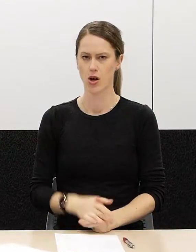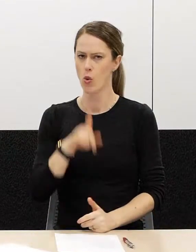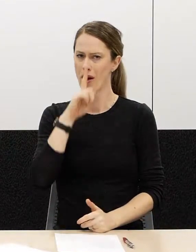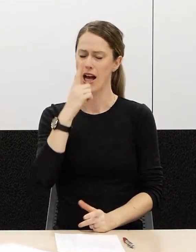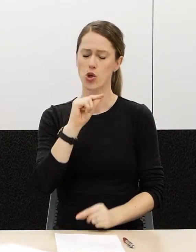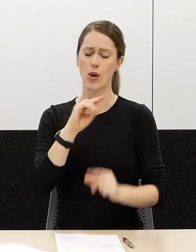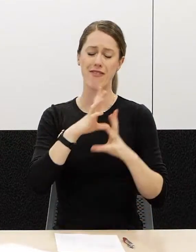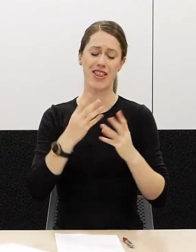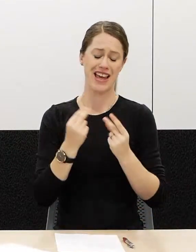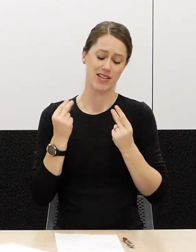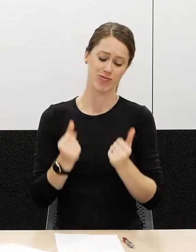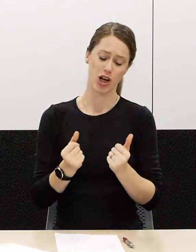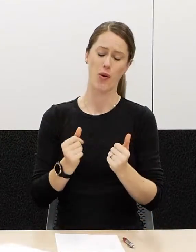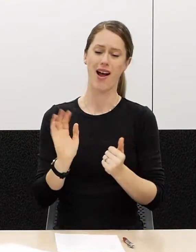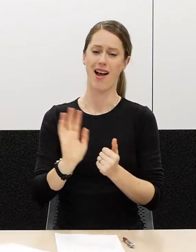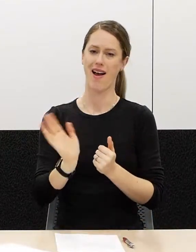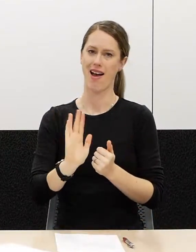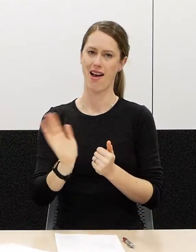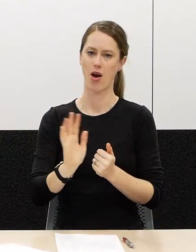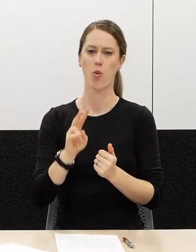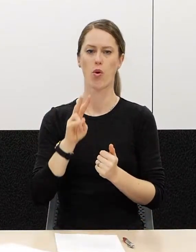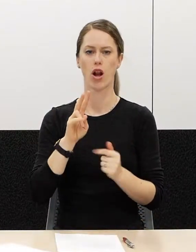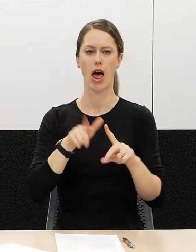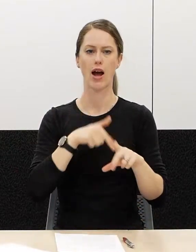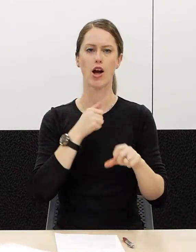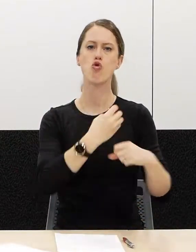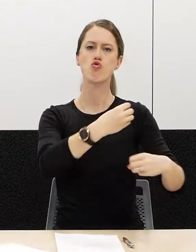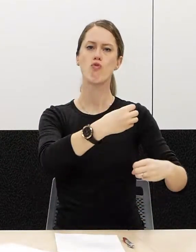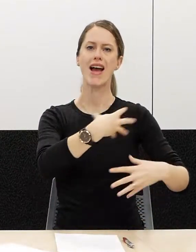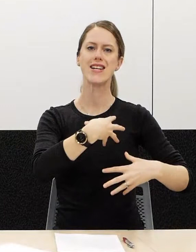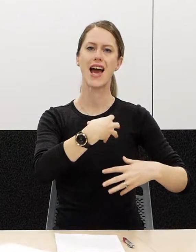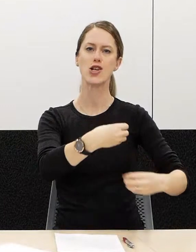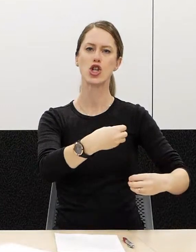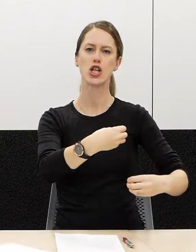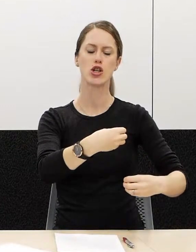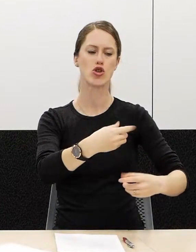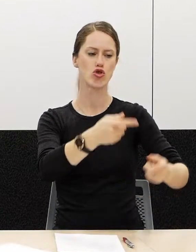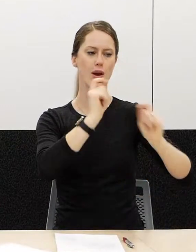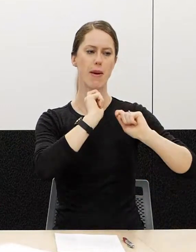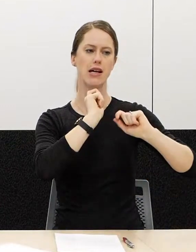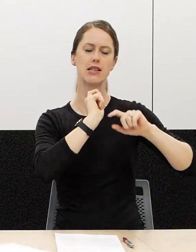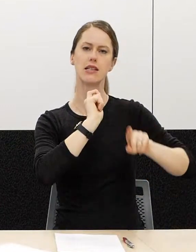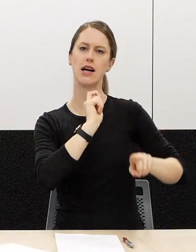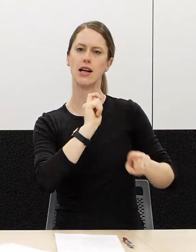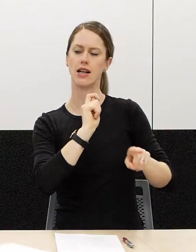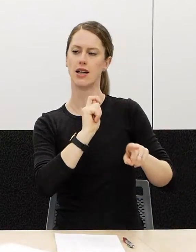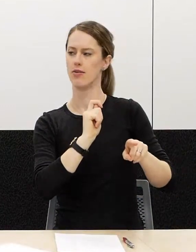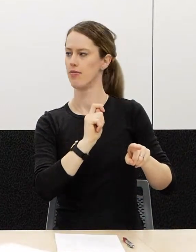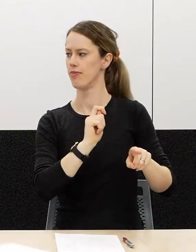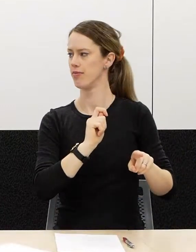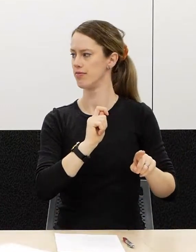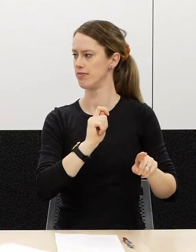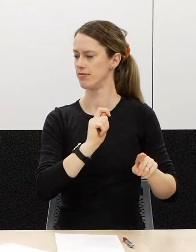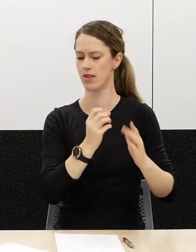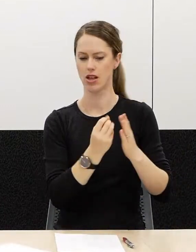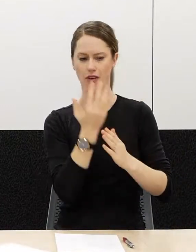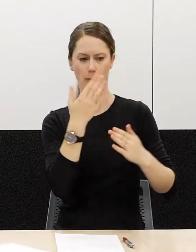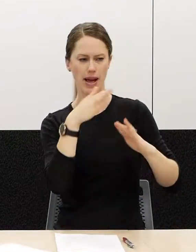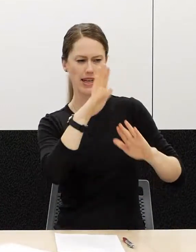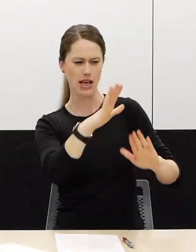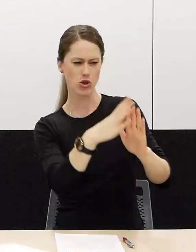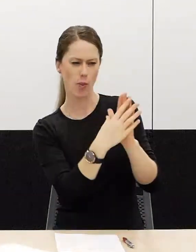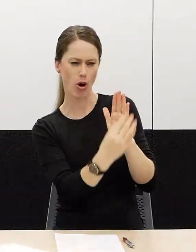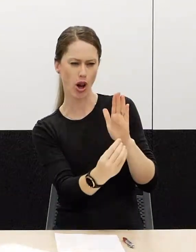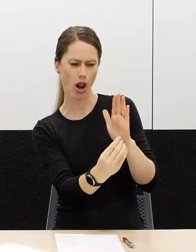everything at once. So we're looking at radiation treatment, and we've got we're looking at developing a national model